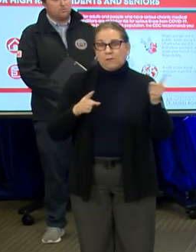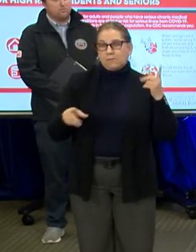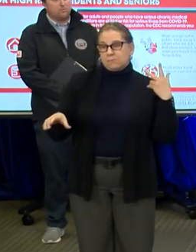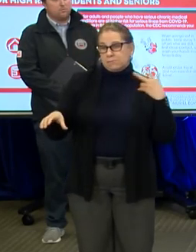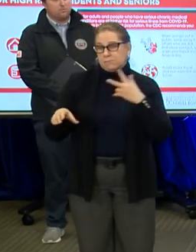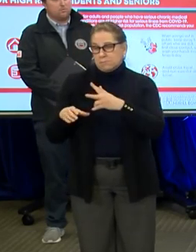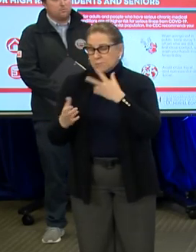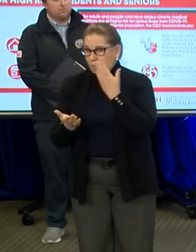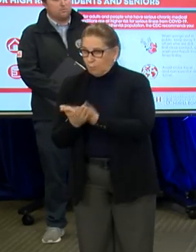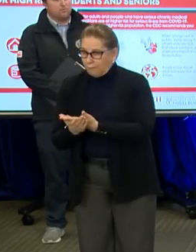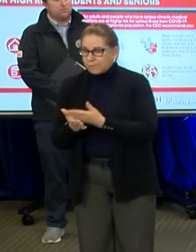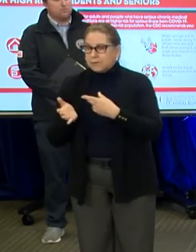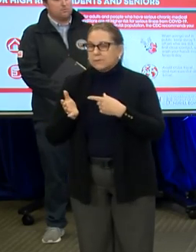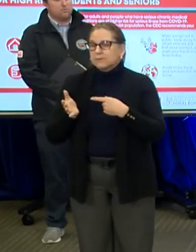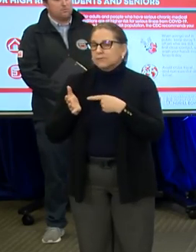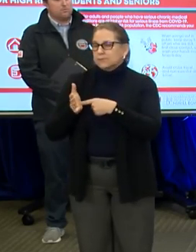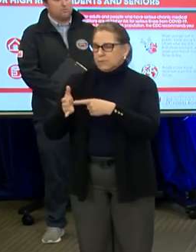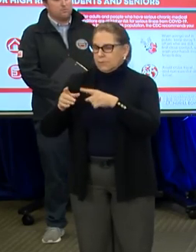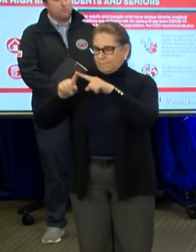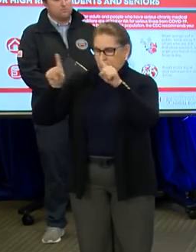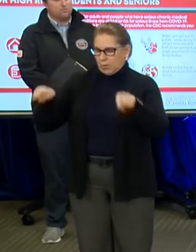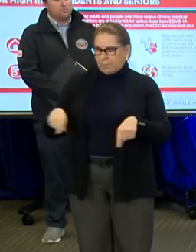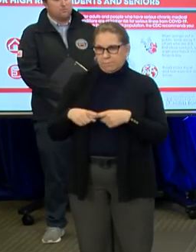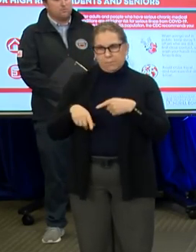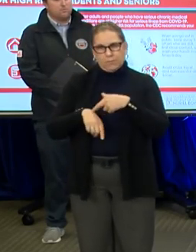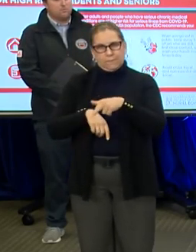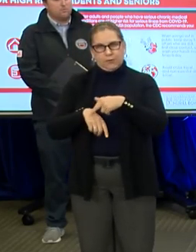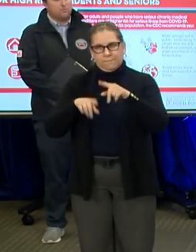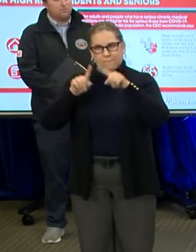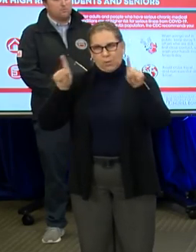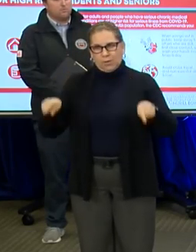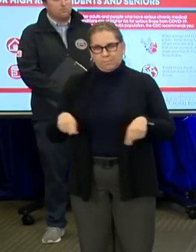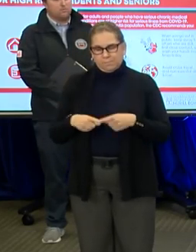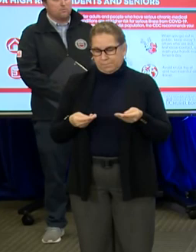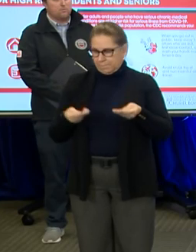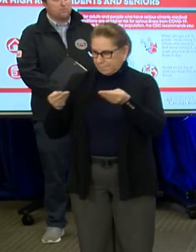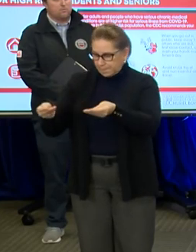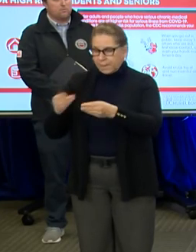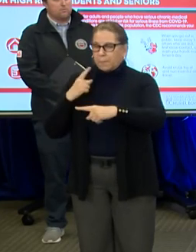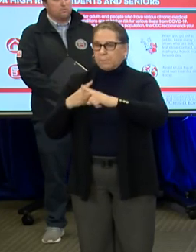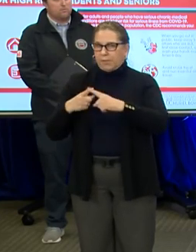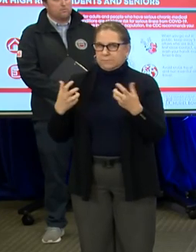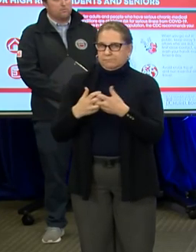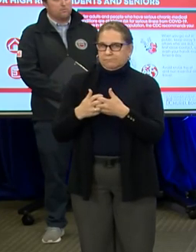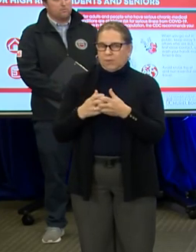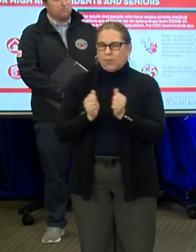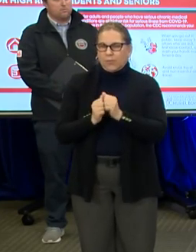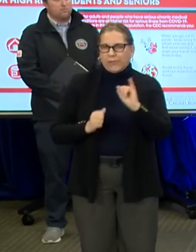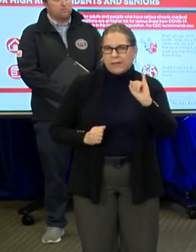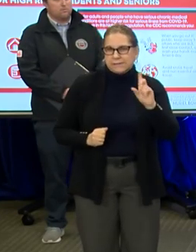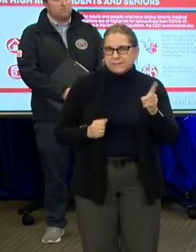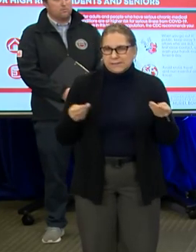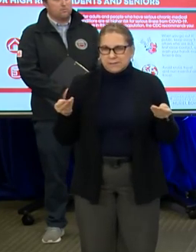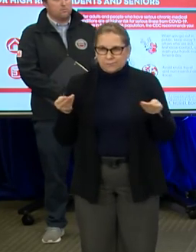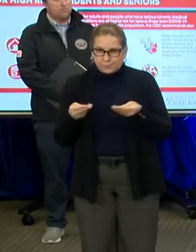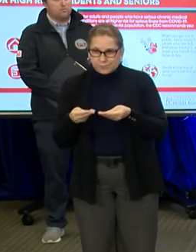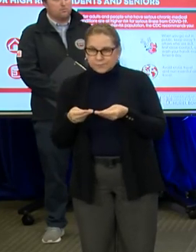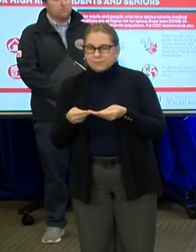form are required to enter. All results are then communicated back to the family by the referring doctor